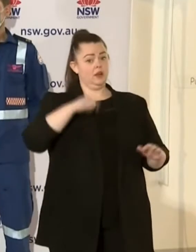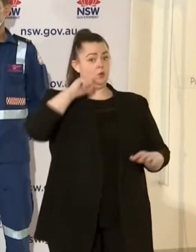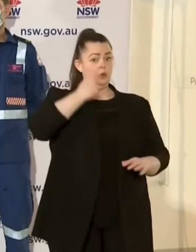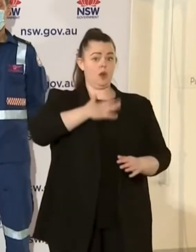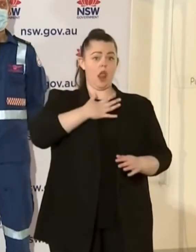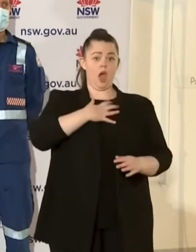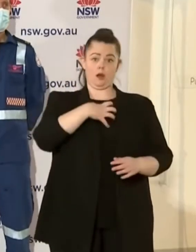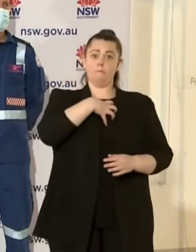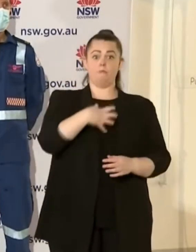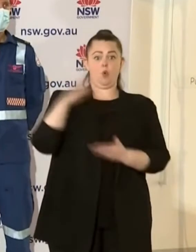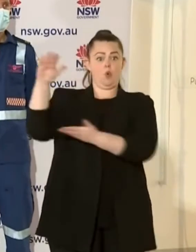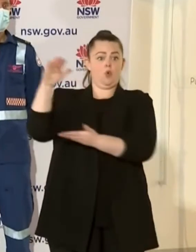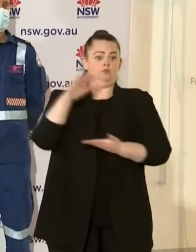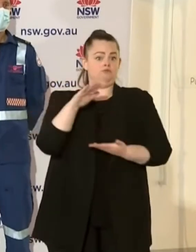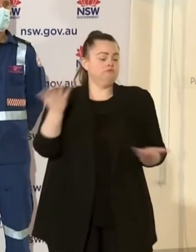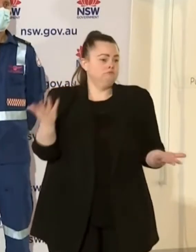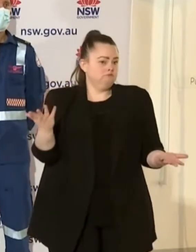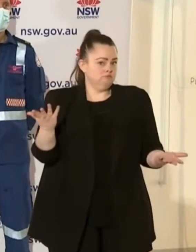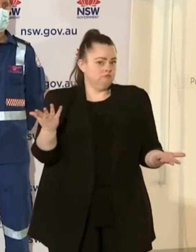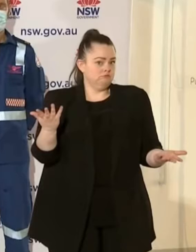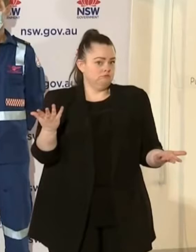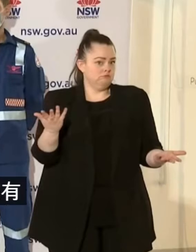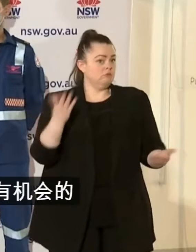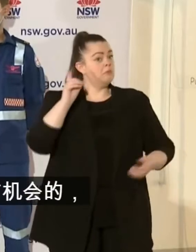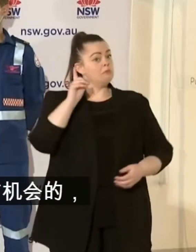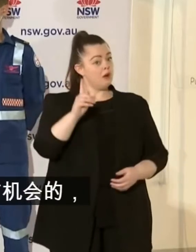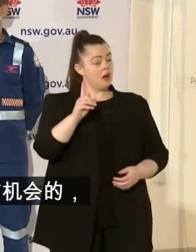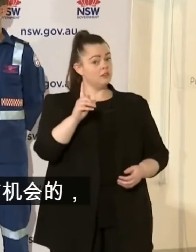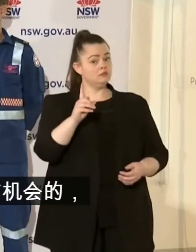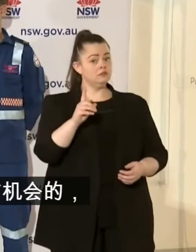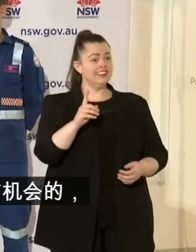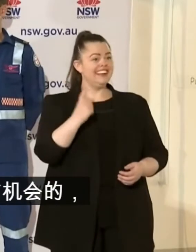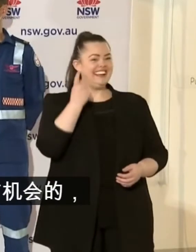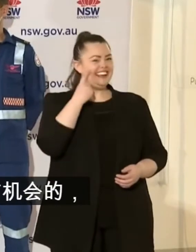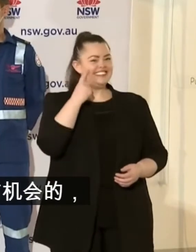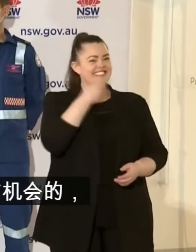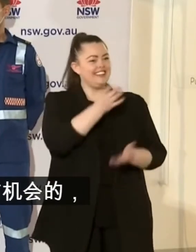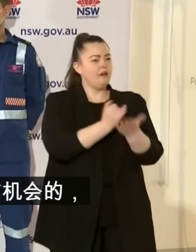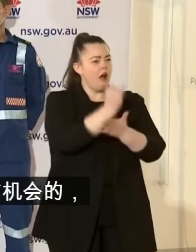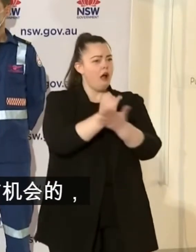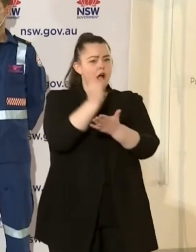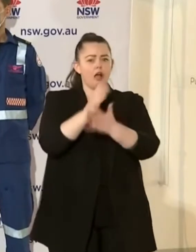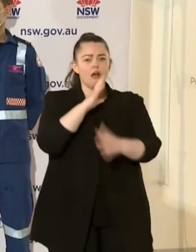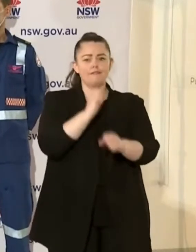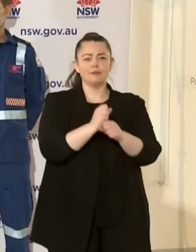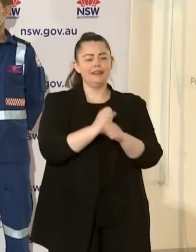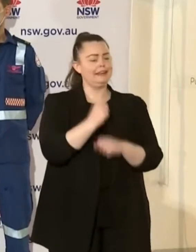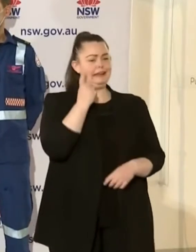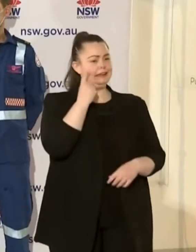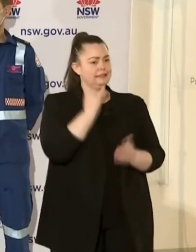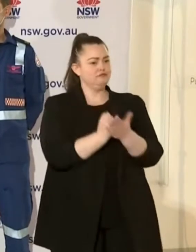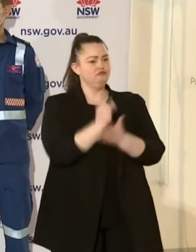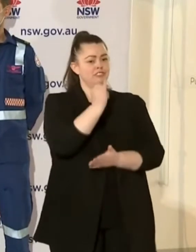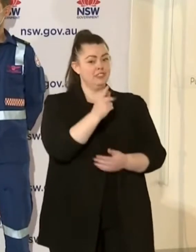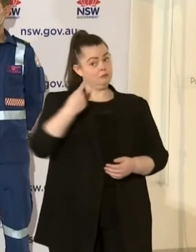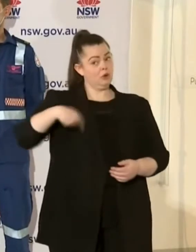to be given credit. I know it's always opportune to be critical of anybody on anything in this pandemic, but I think they